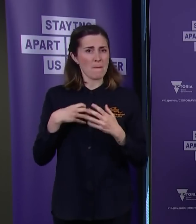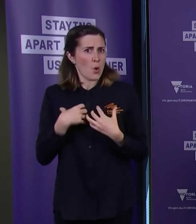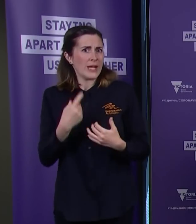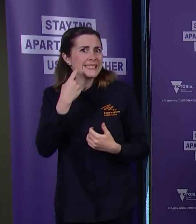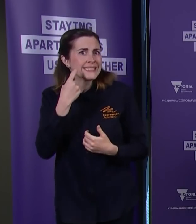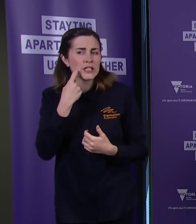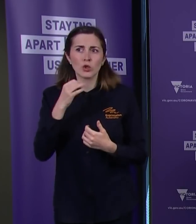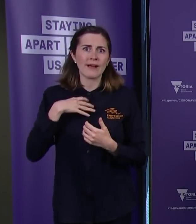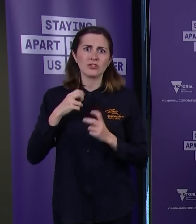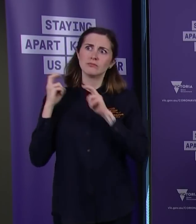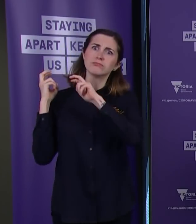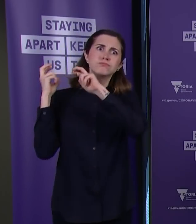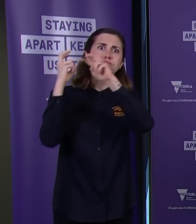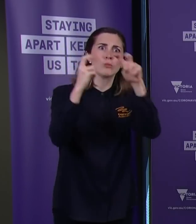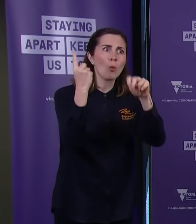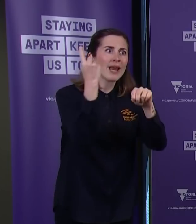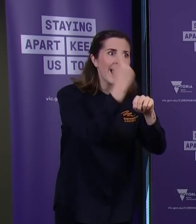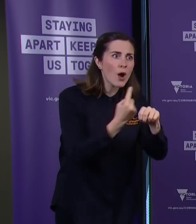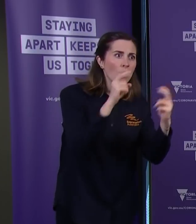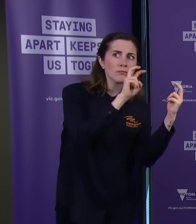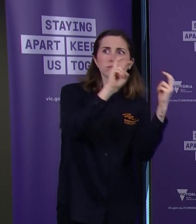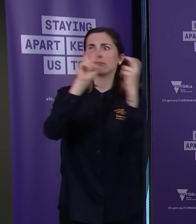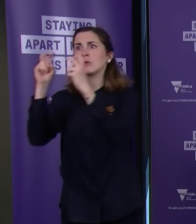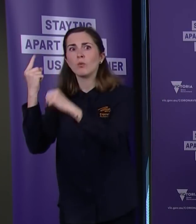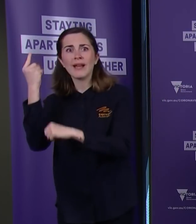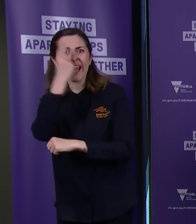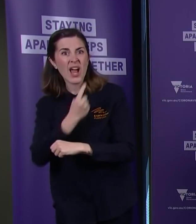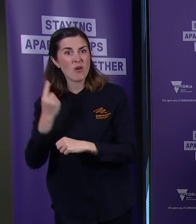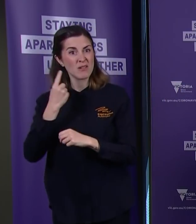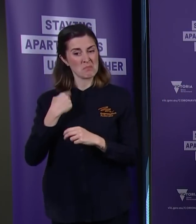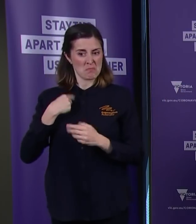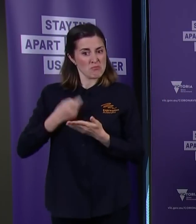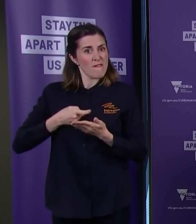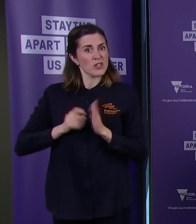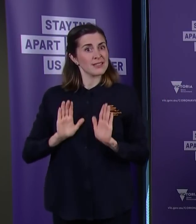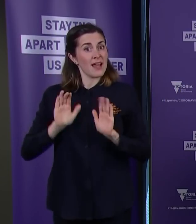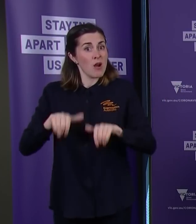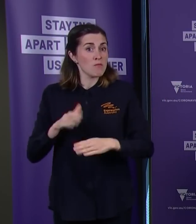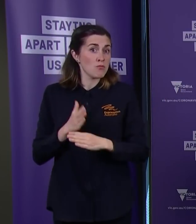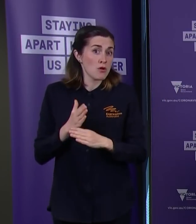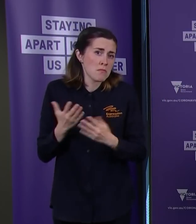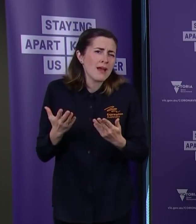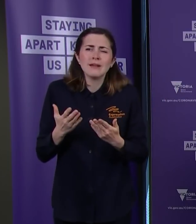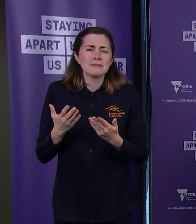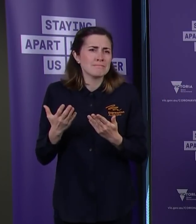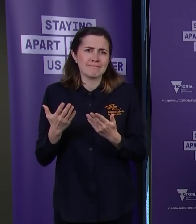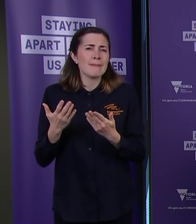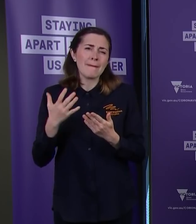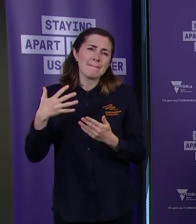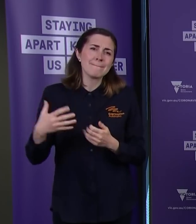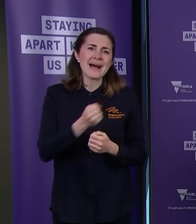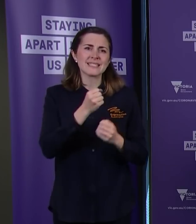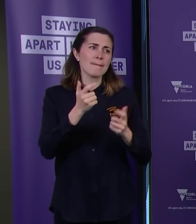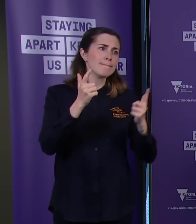the flexibility and some of the wellbeing issues that it manages to support. But clearly it needs to be negotiated